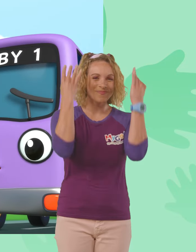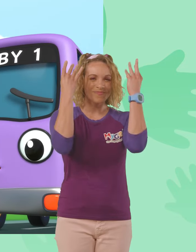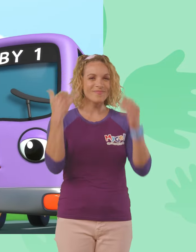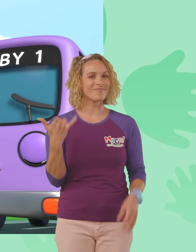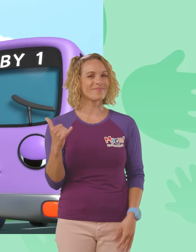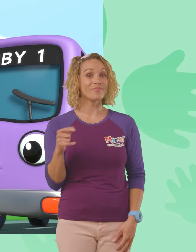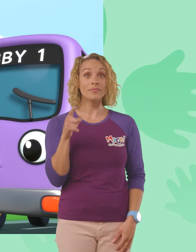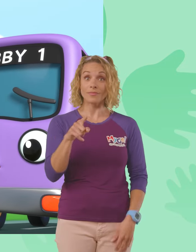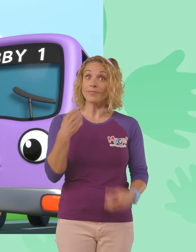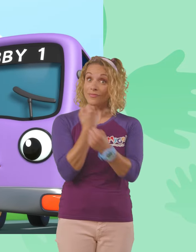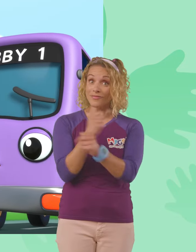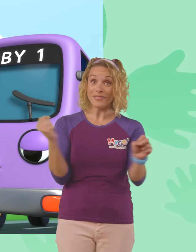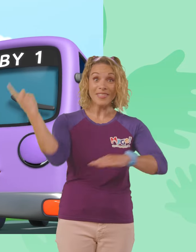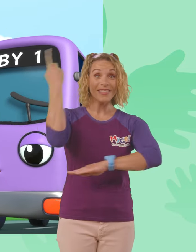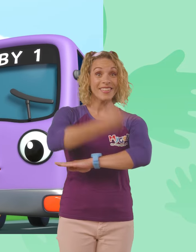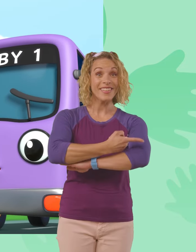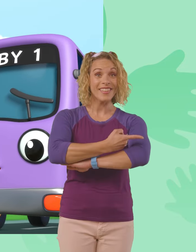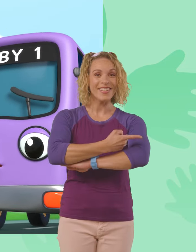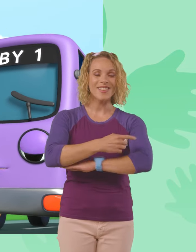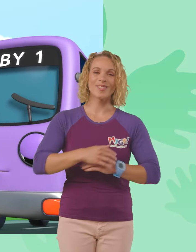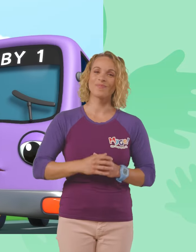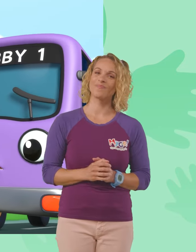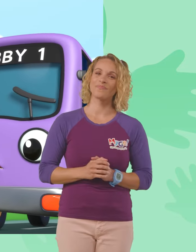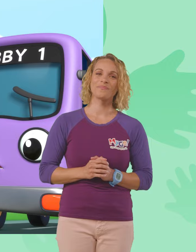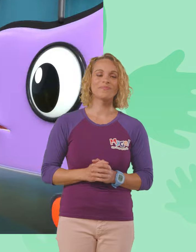Good thinking, Yellow! You saved the day!